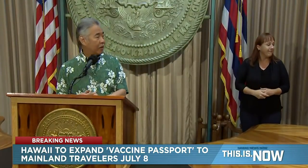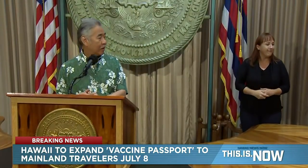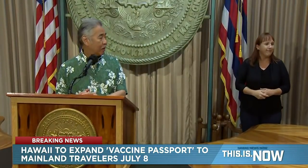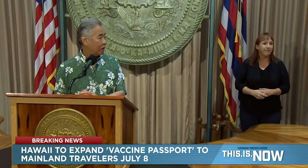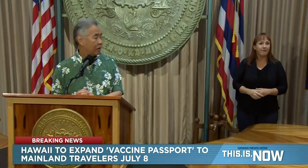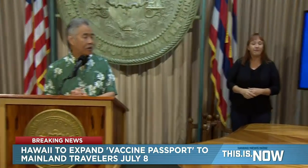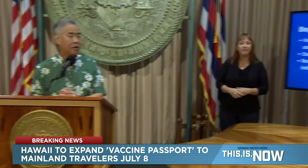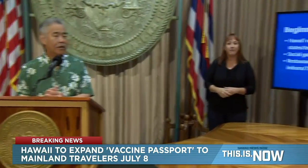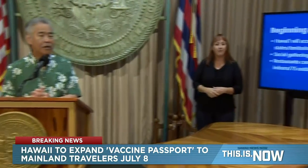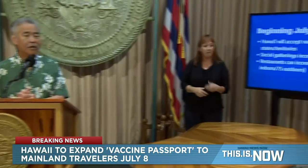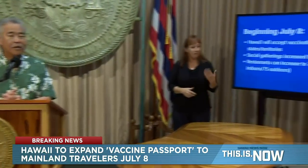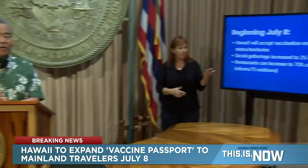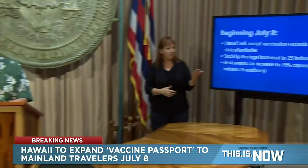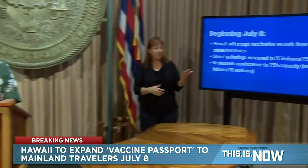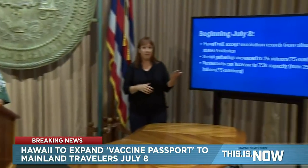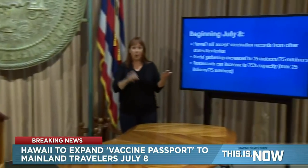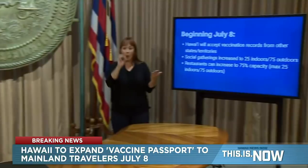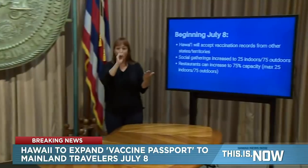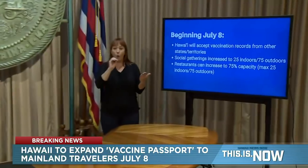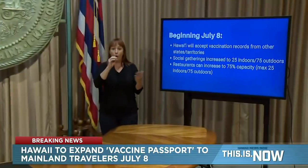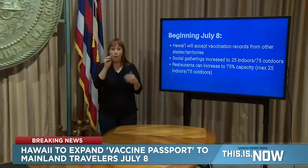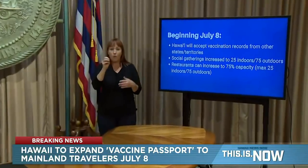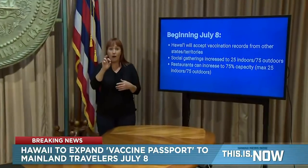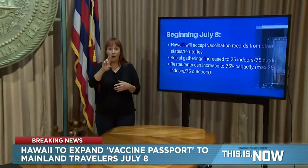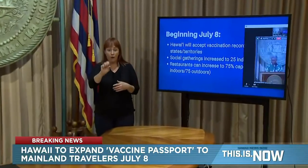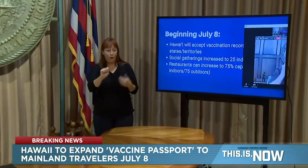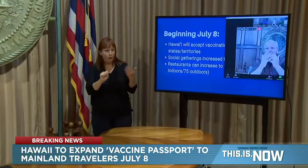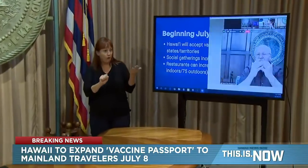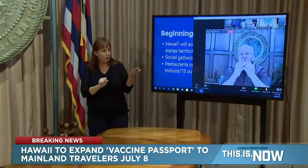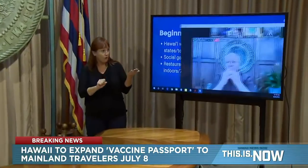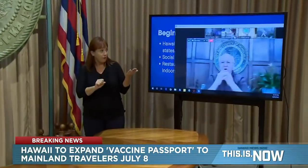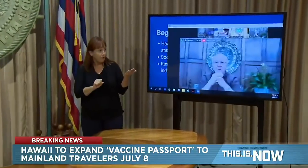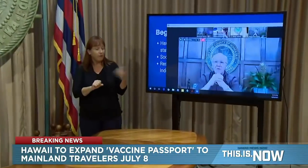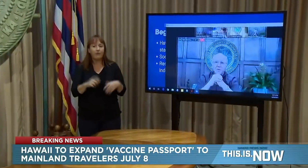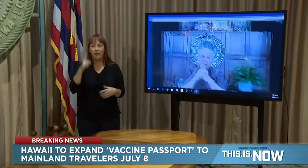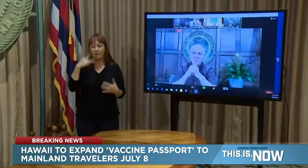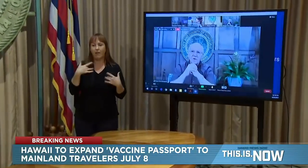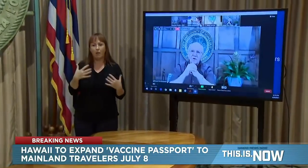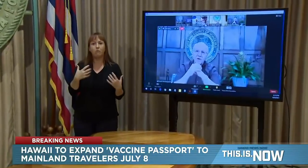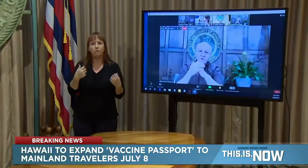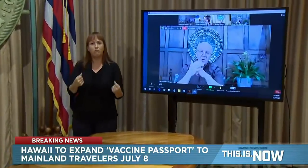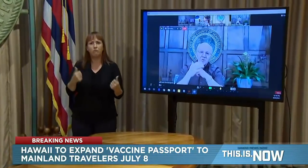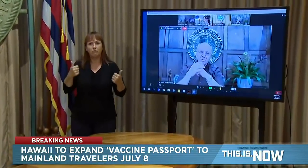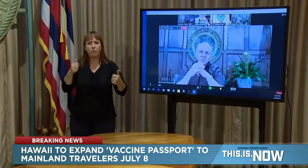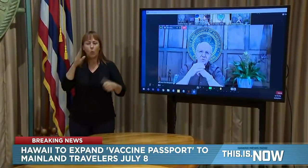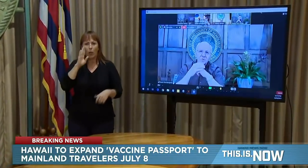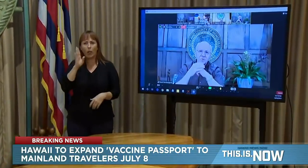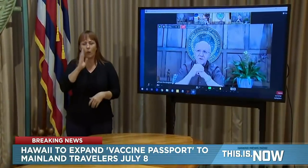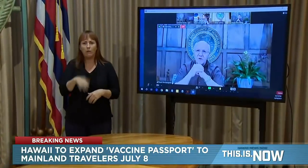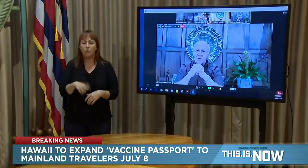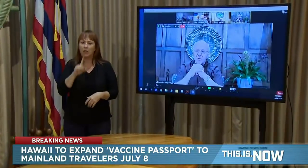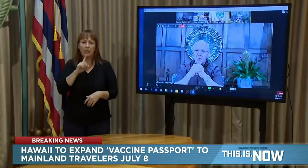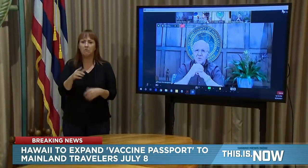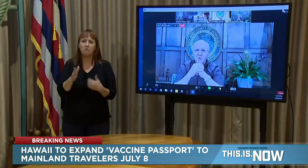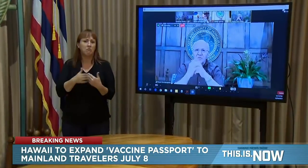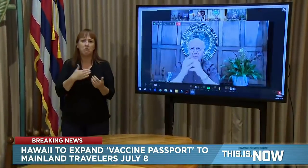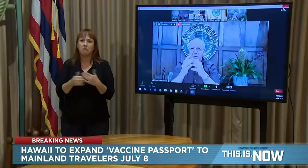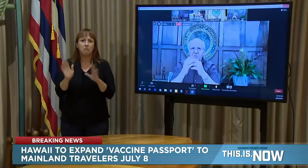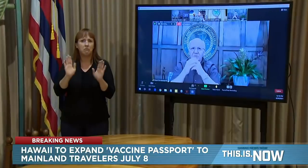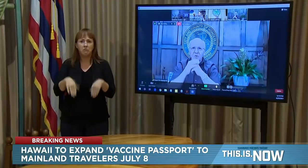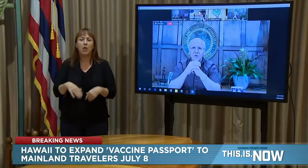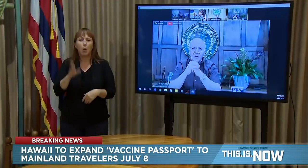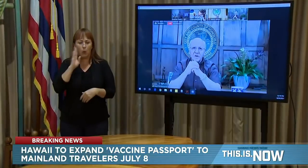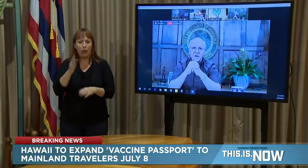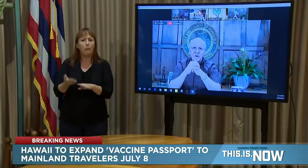Mayor Blangiardi, why don't you go first? Anything to add? I feel very confident we're going to be there. I think it's almost a moot point. I think hopefully we'll even be